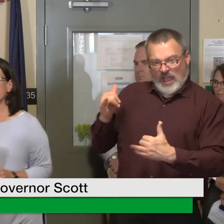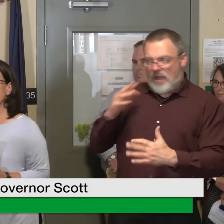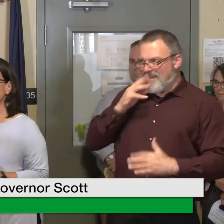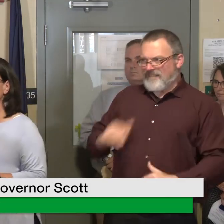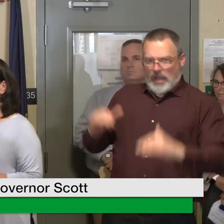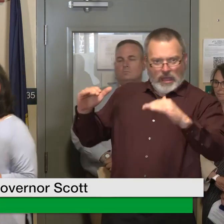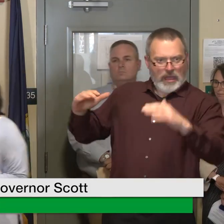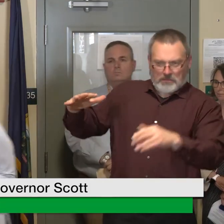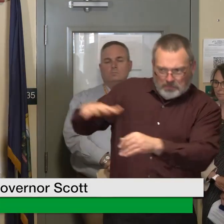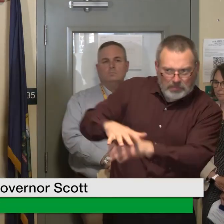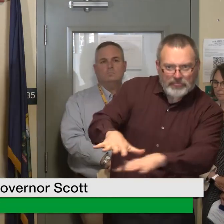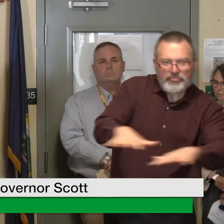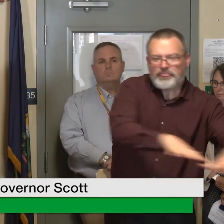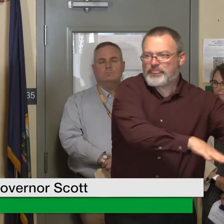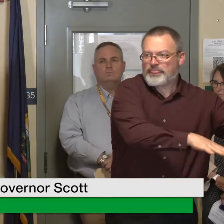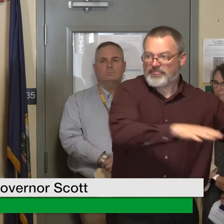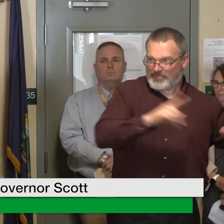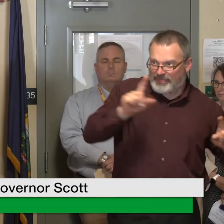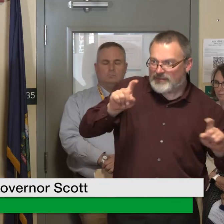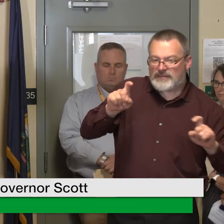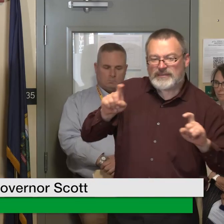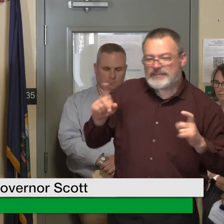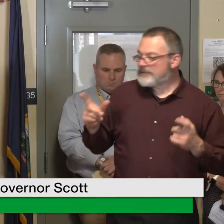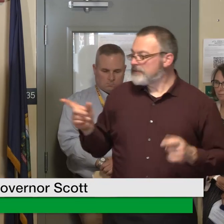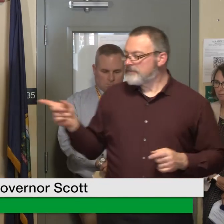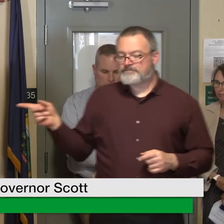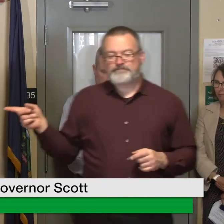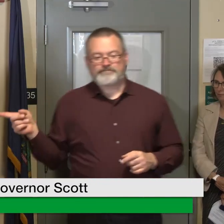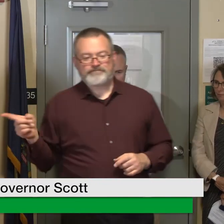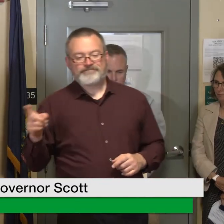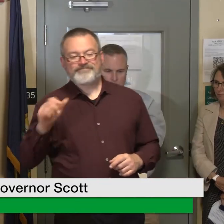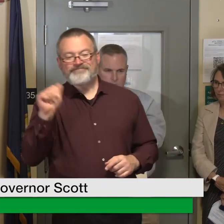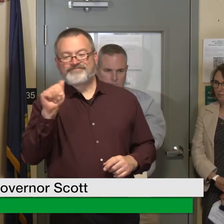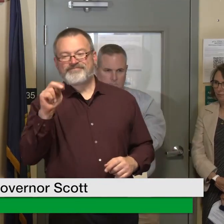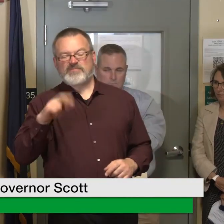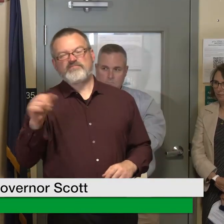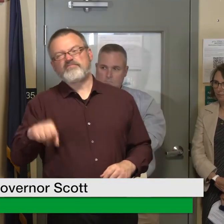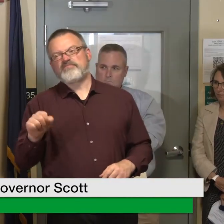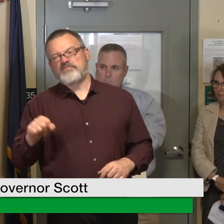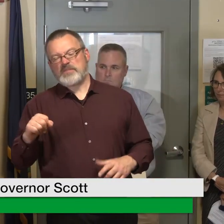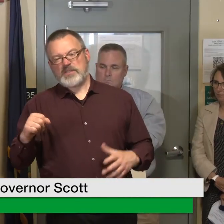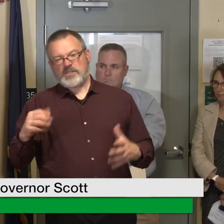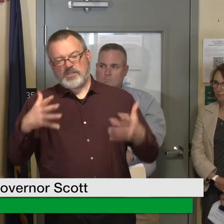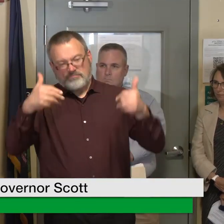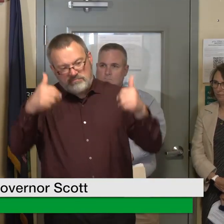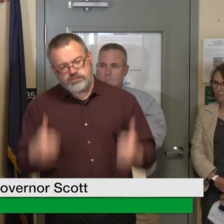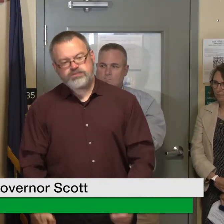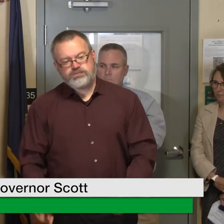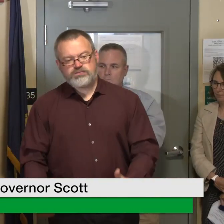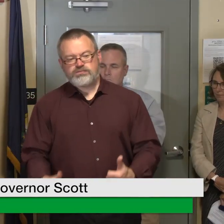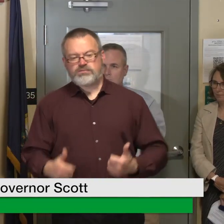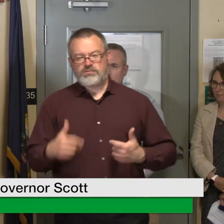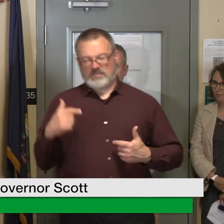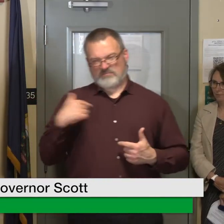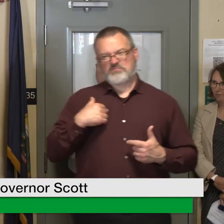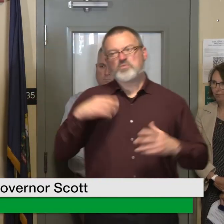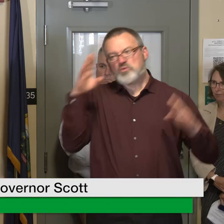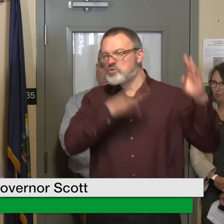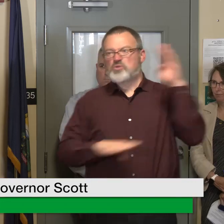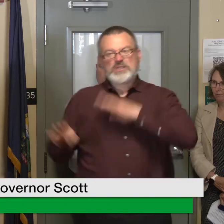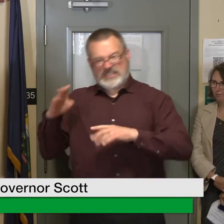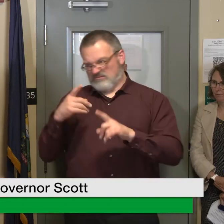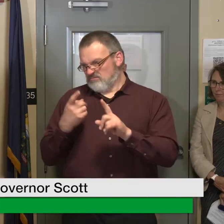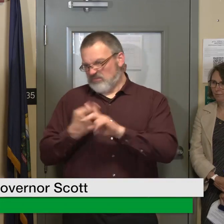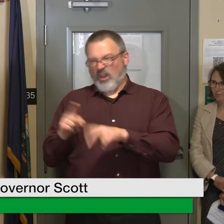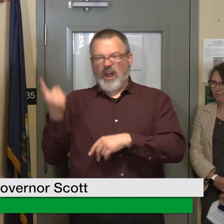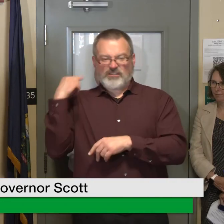have on that as well? Certainly, it exacerbates the concerns we saw last summer. We know based on monitoring